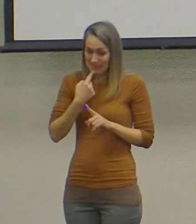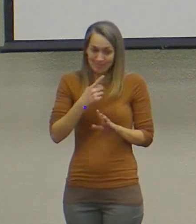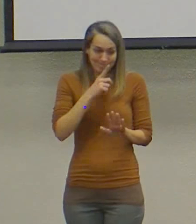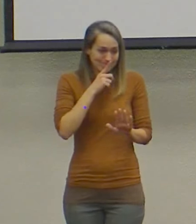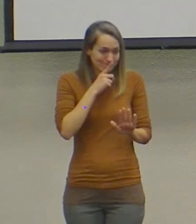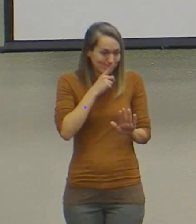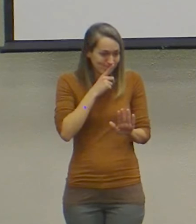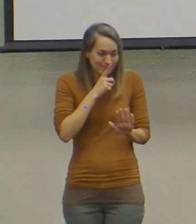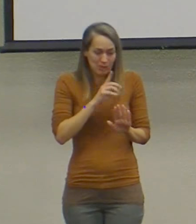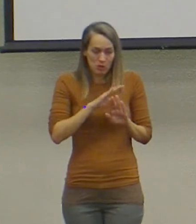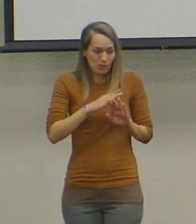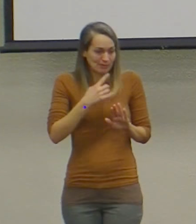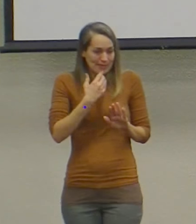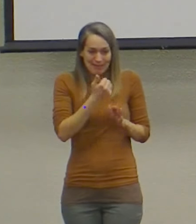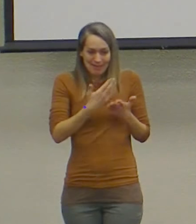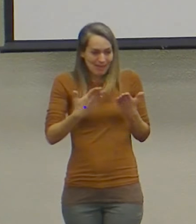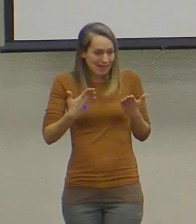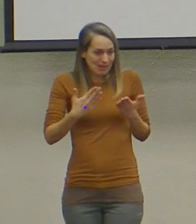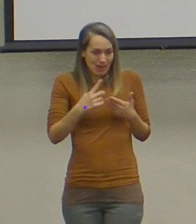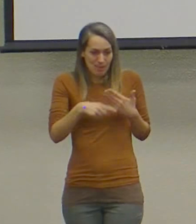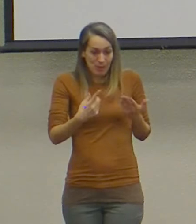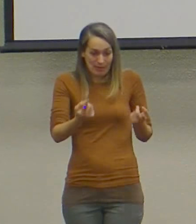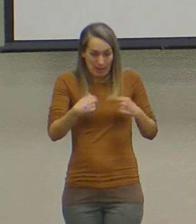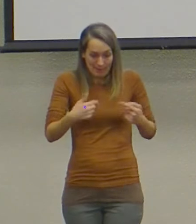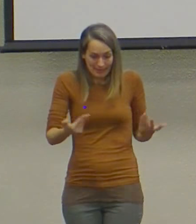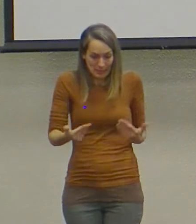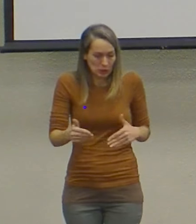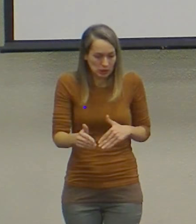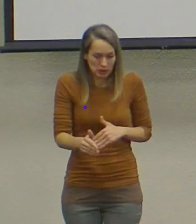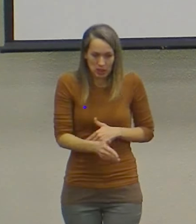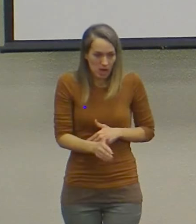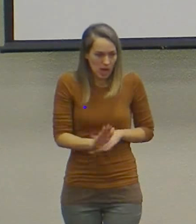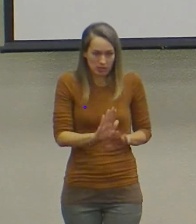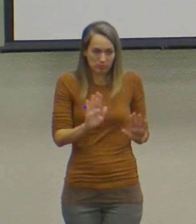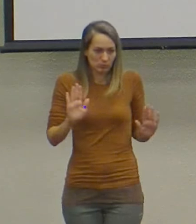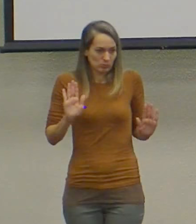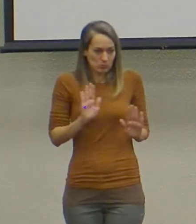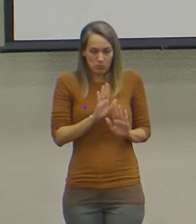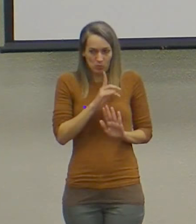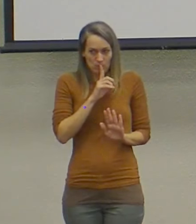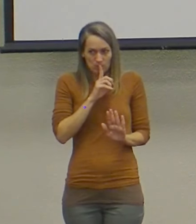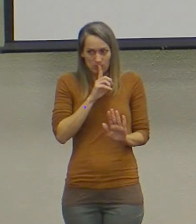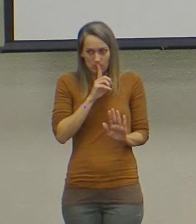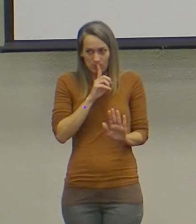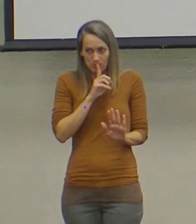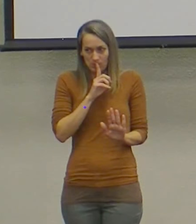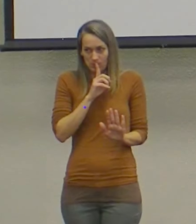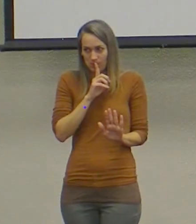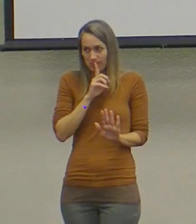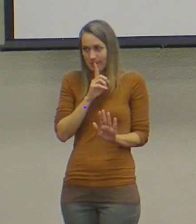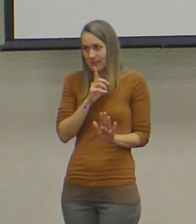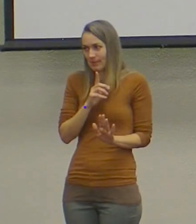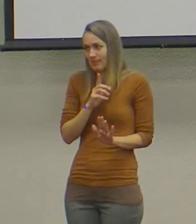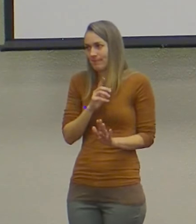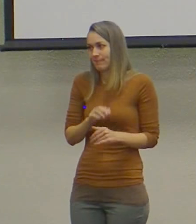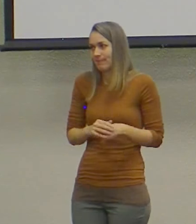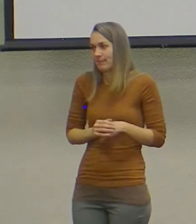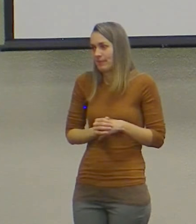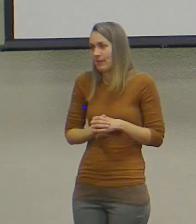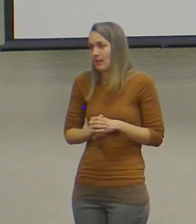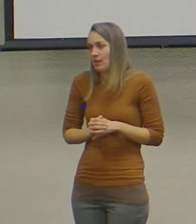anything about being here tonight. That's going to be a discretionary gesture on my